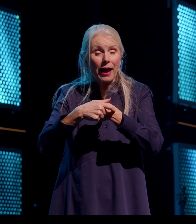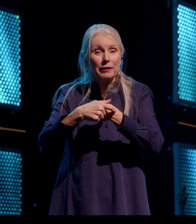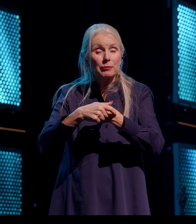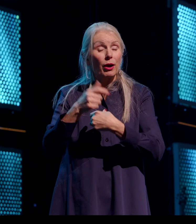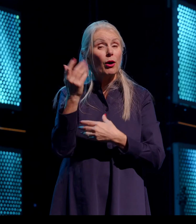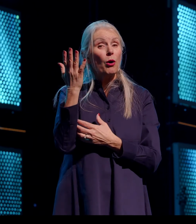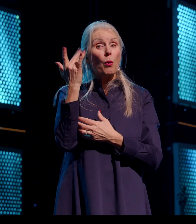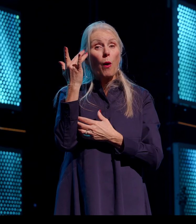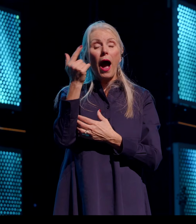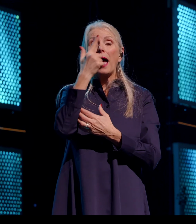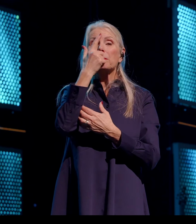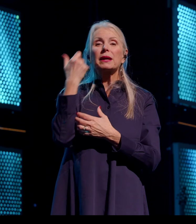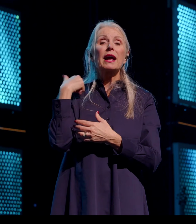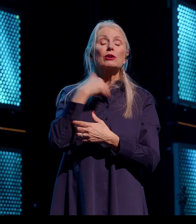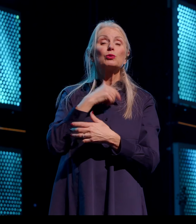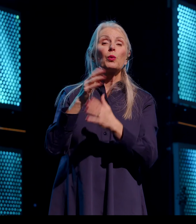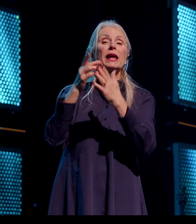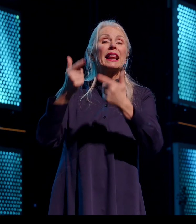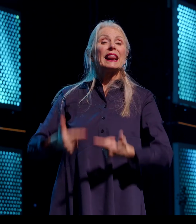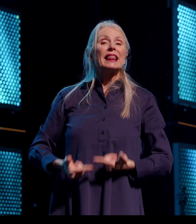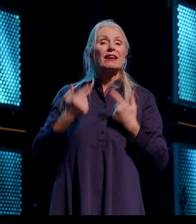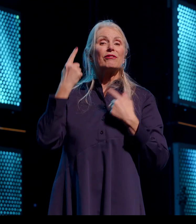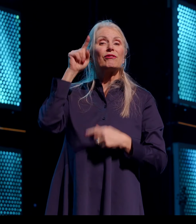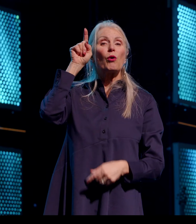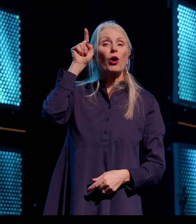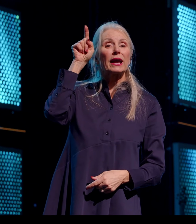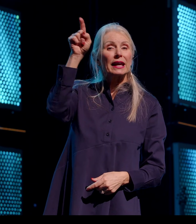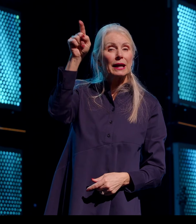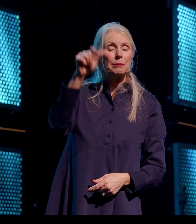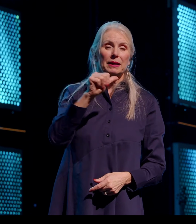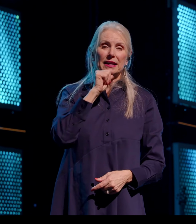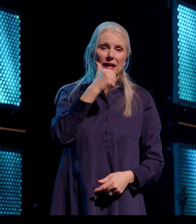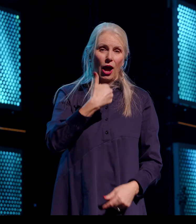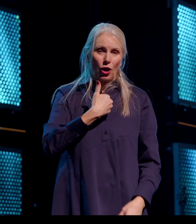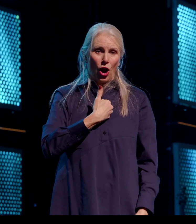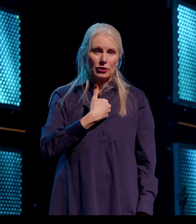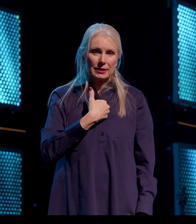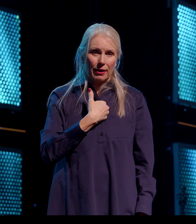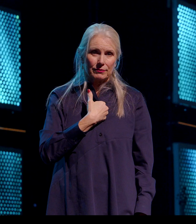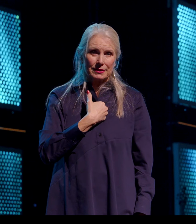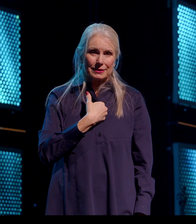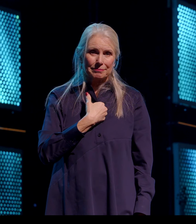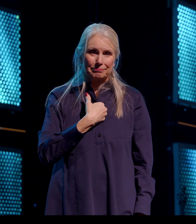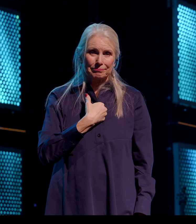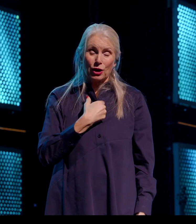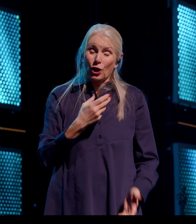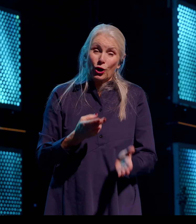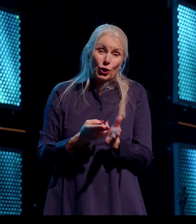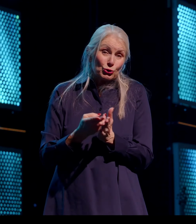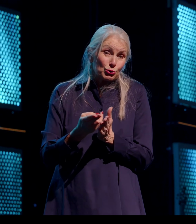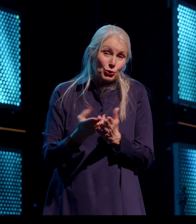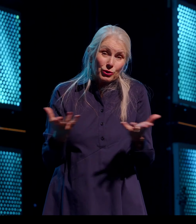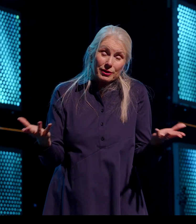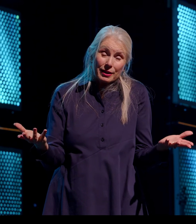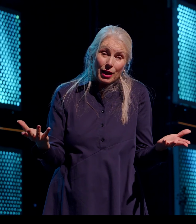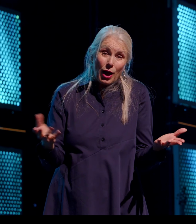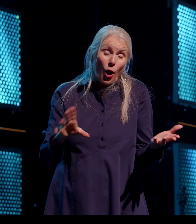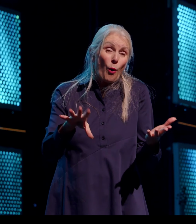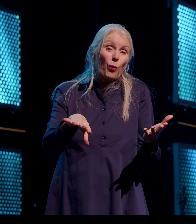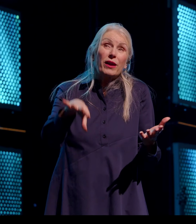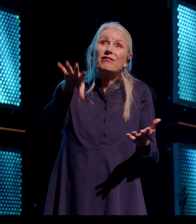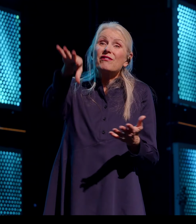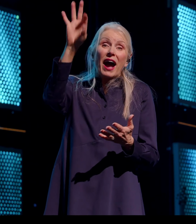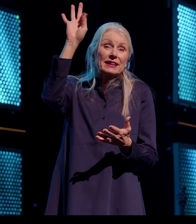for him and not ourselves. We live for him and not ourselves. Truth is, many times we find out what God wants by him saying